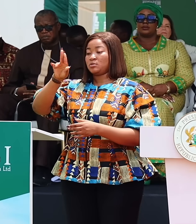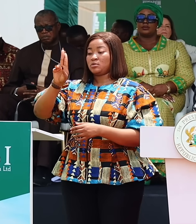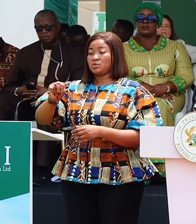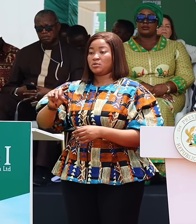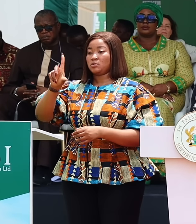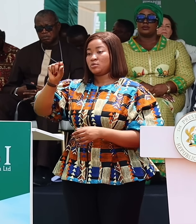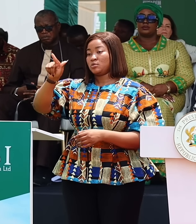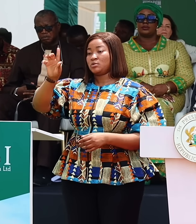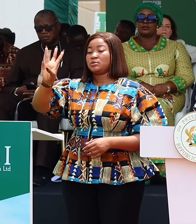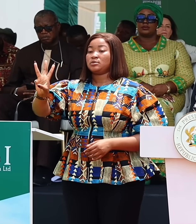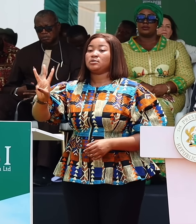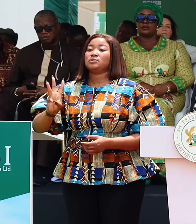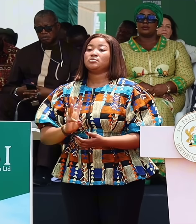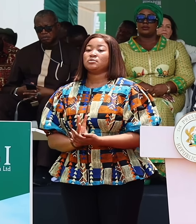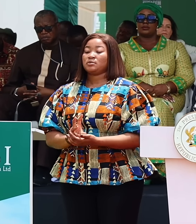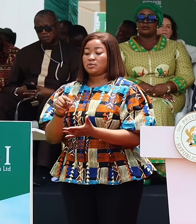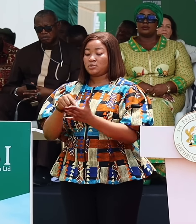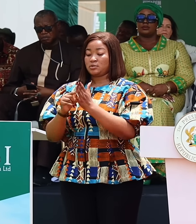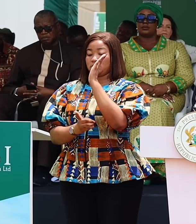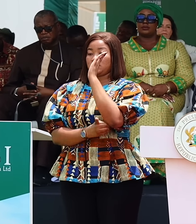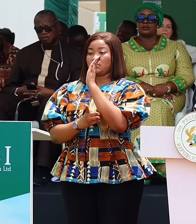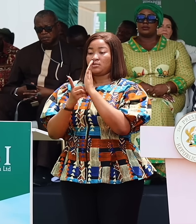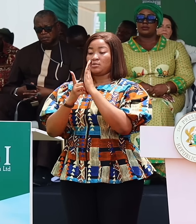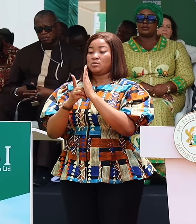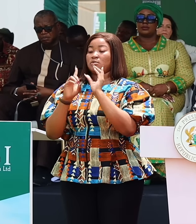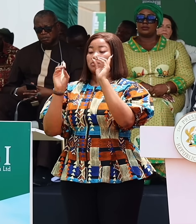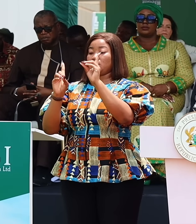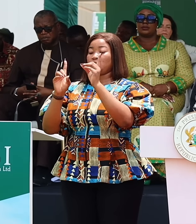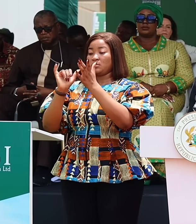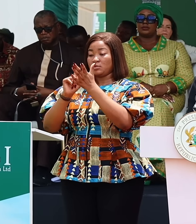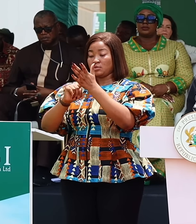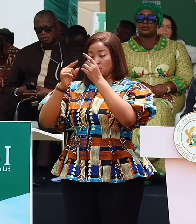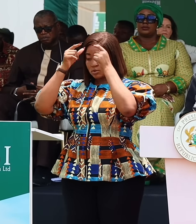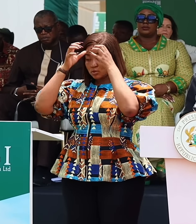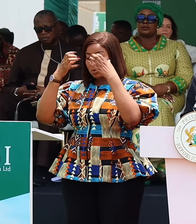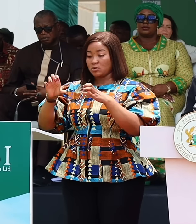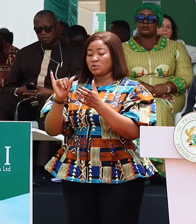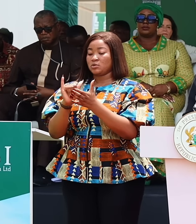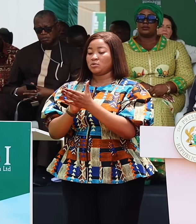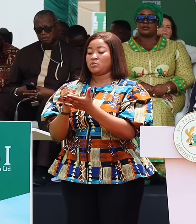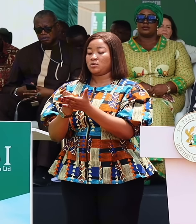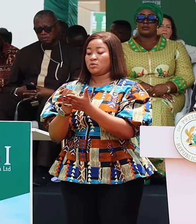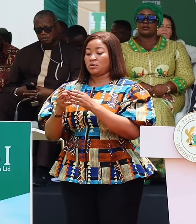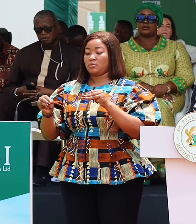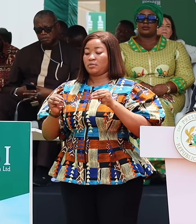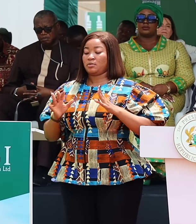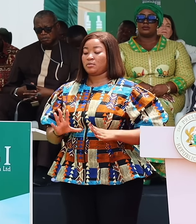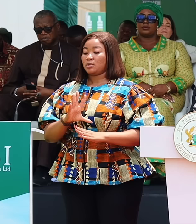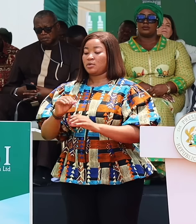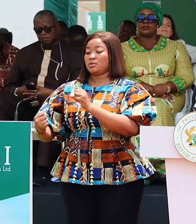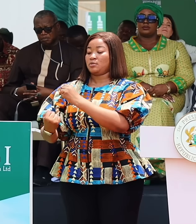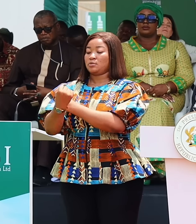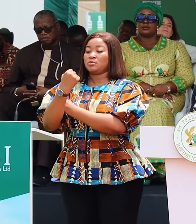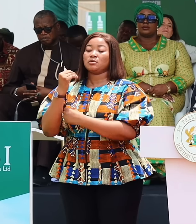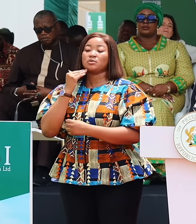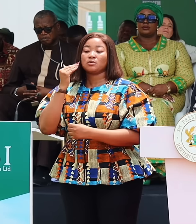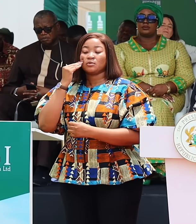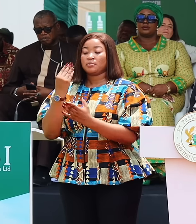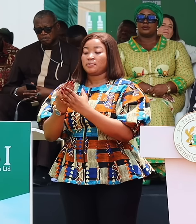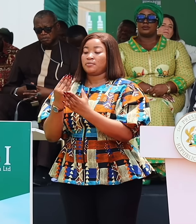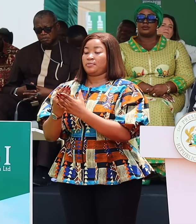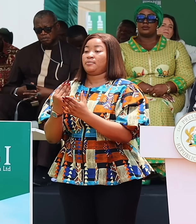2026. These developments demonstrate the effect of prudent economic management and a strengthening domestic